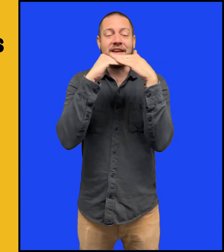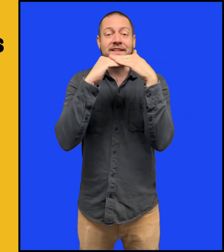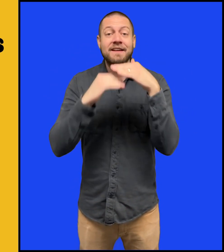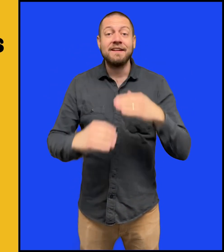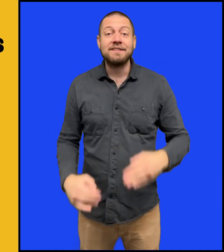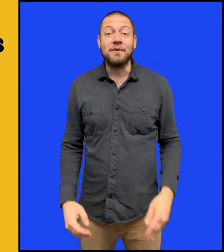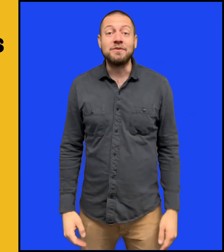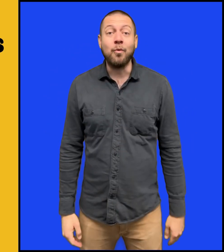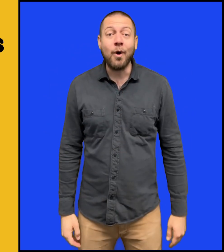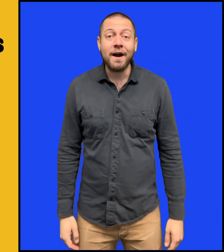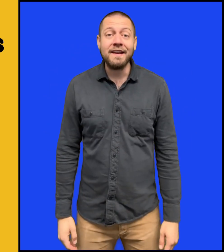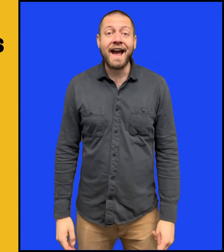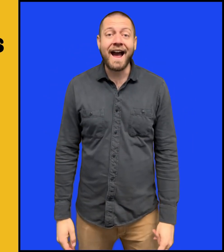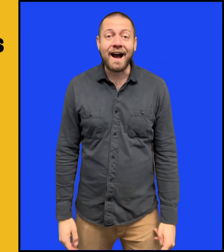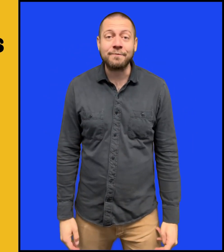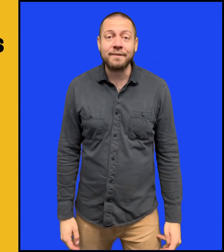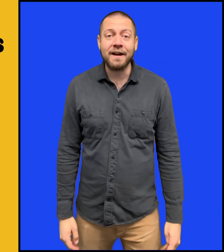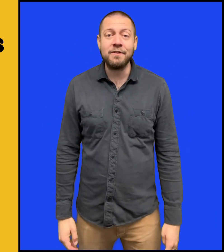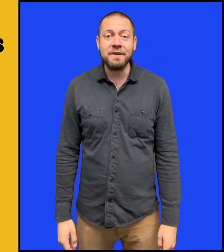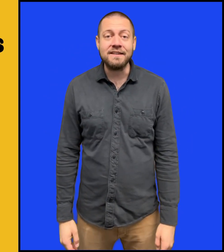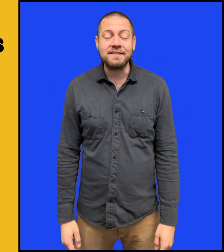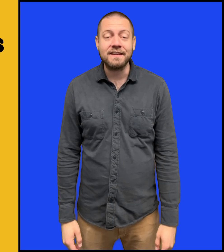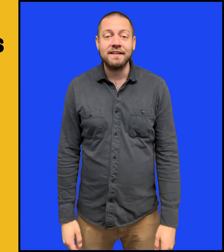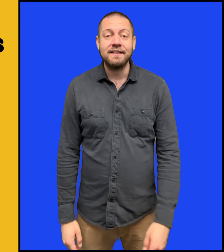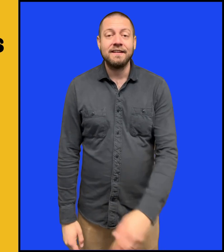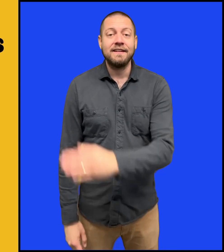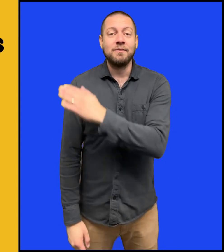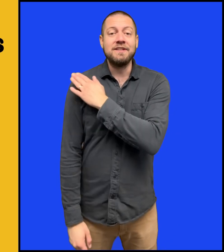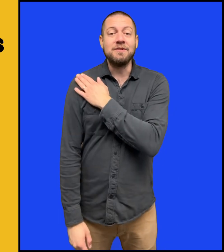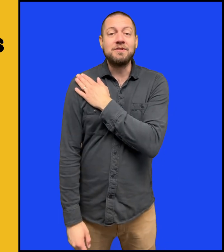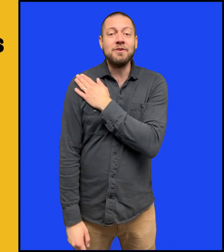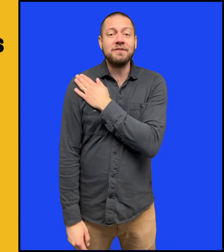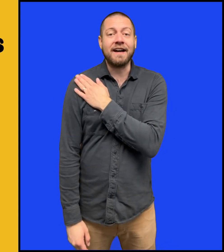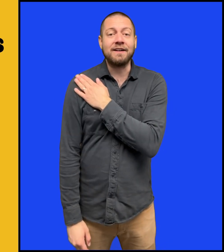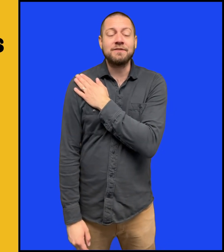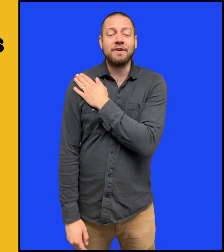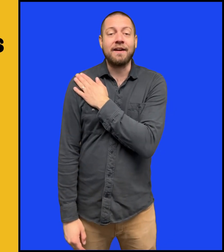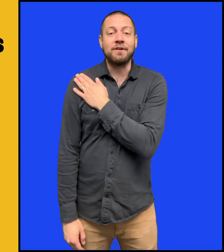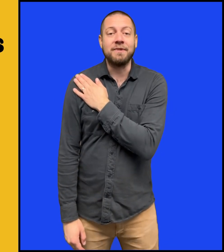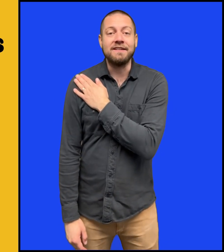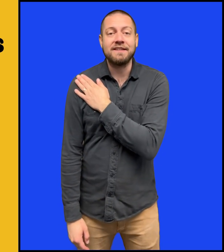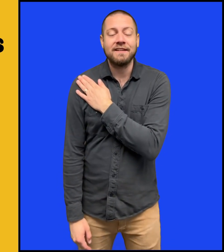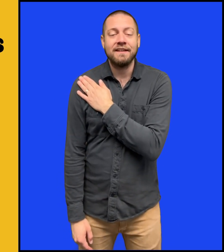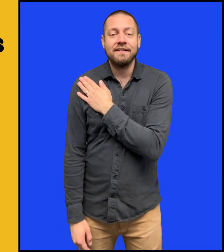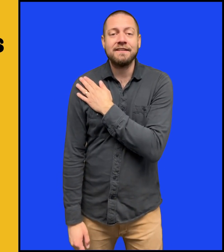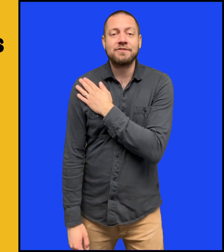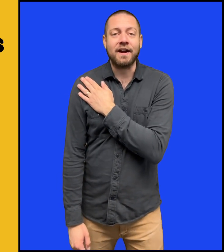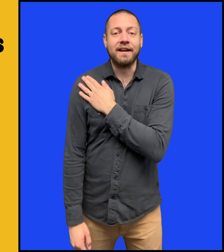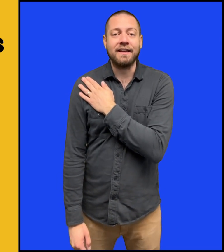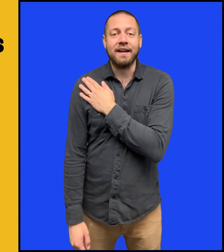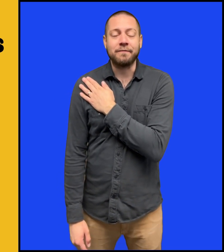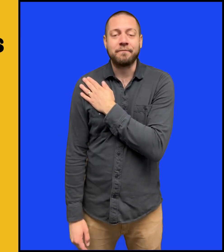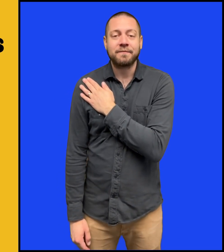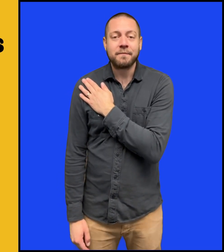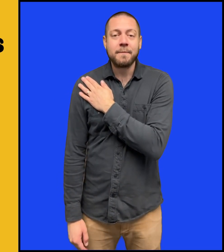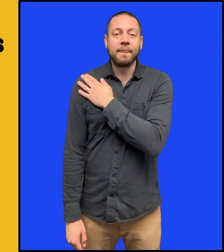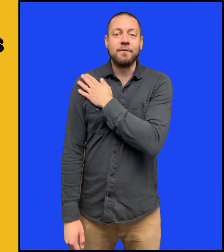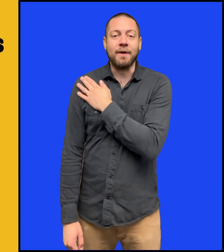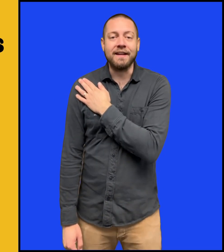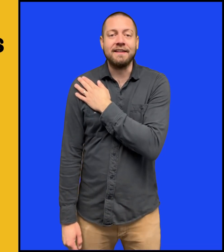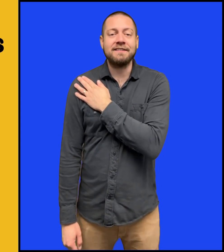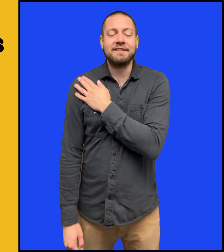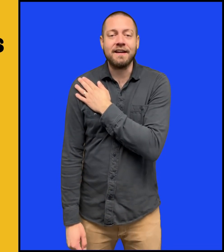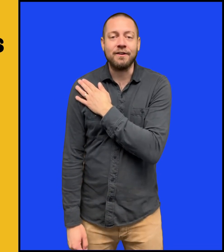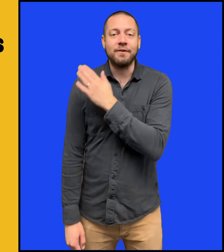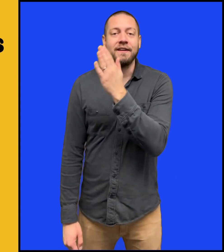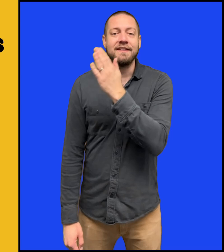the beat. So it's 1/2 of a beat. We do 2 sounds for every beat. Let's try it again.